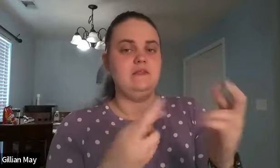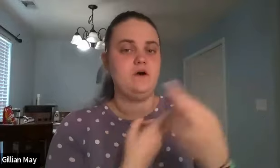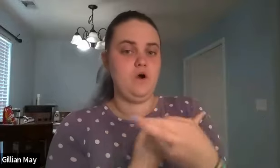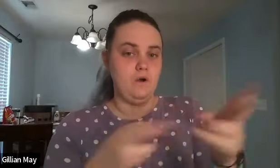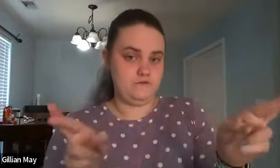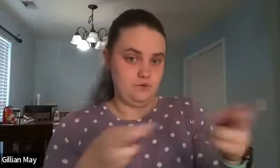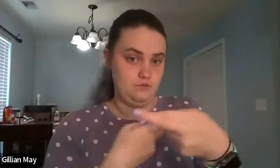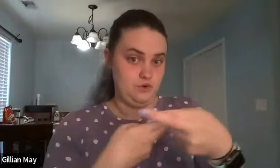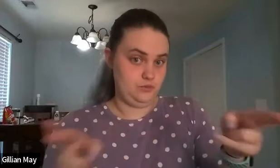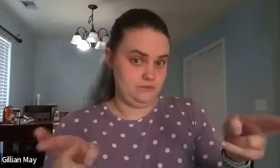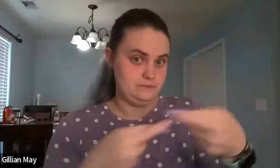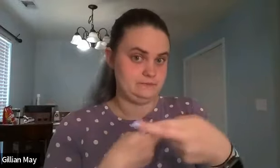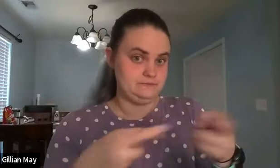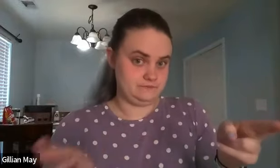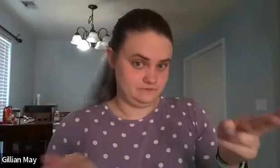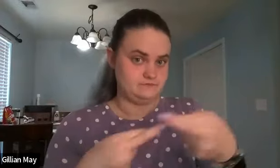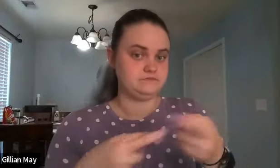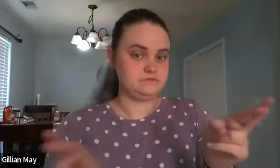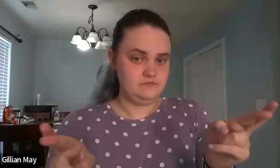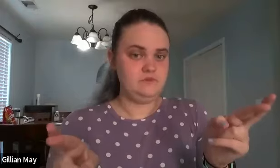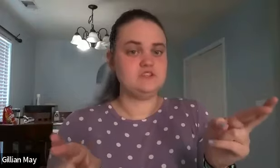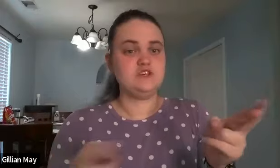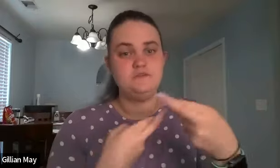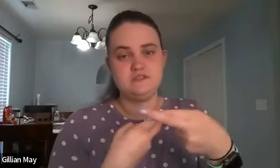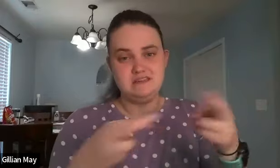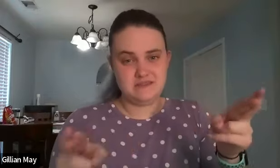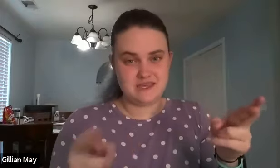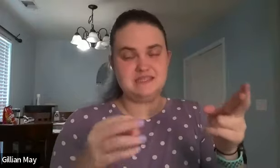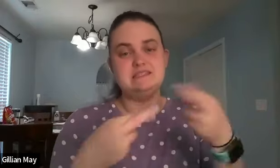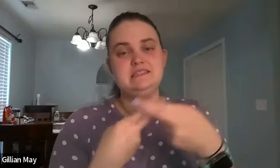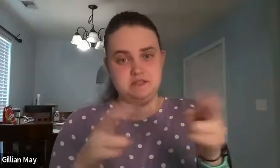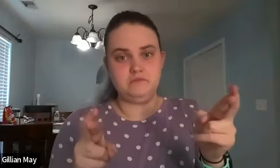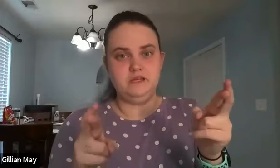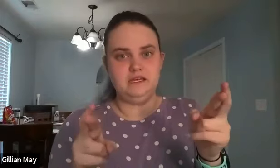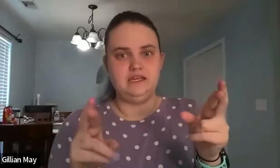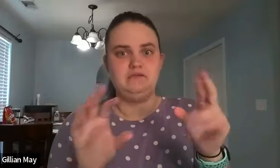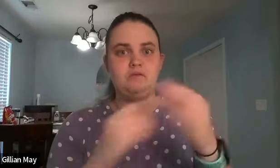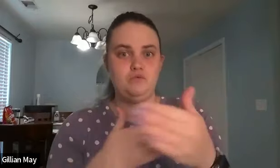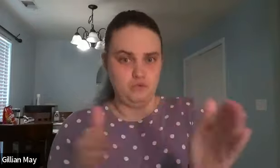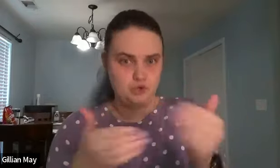then the R for room. So if you see this, this is still meaning room.